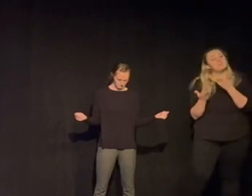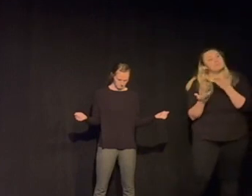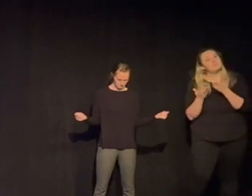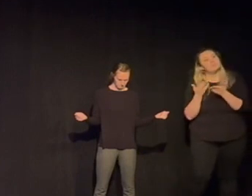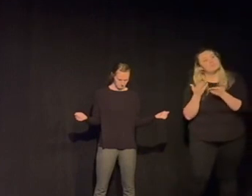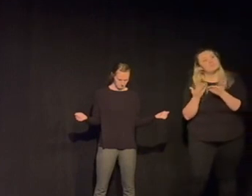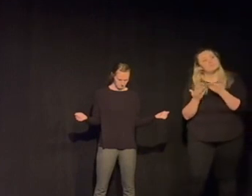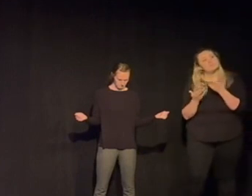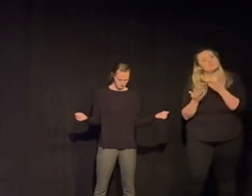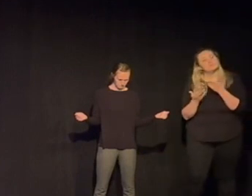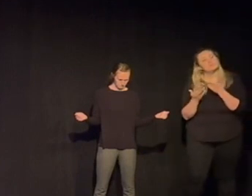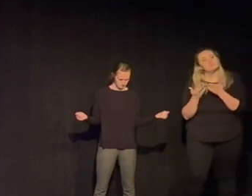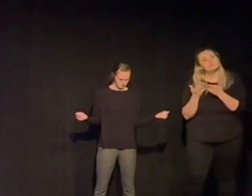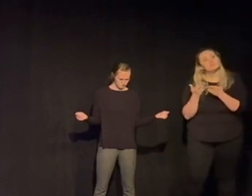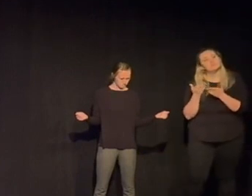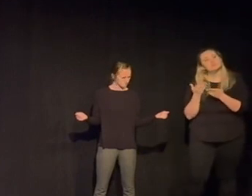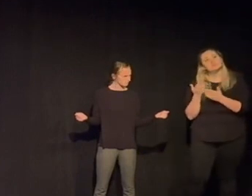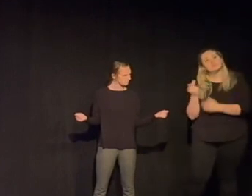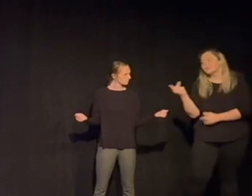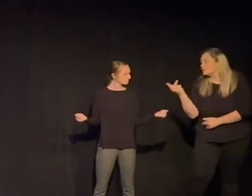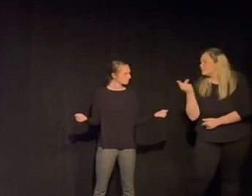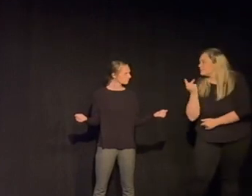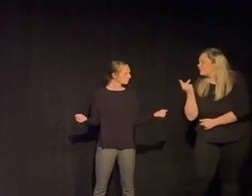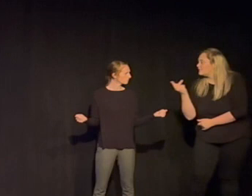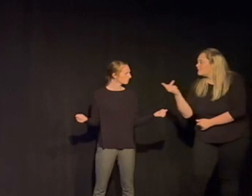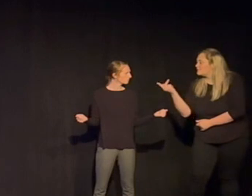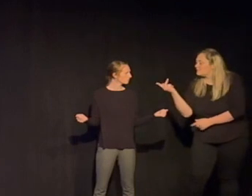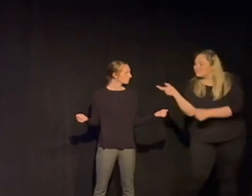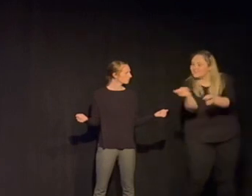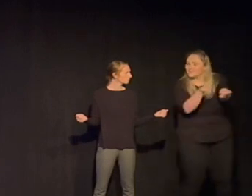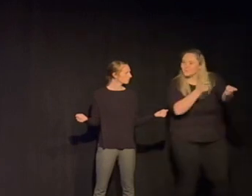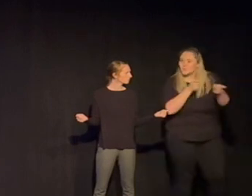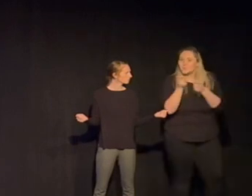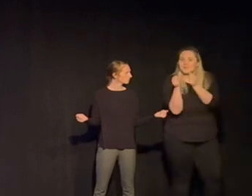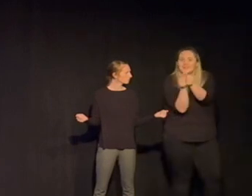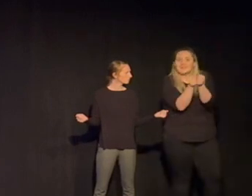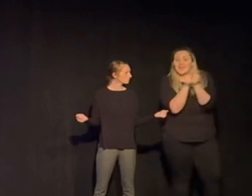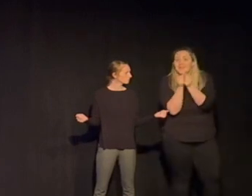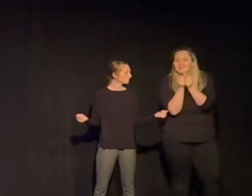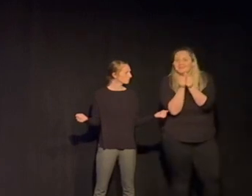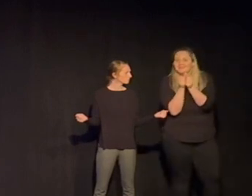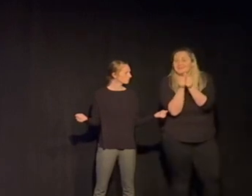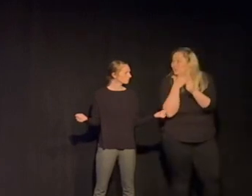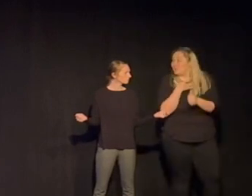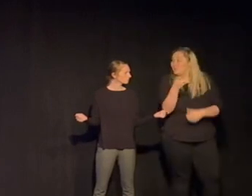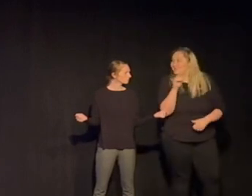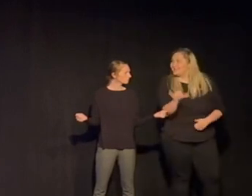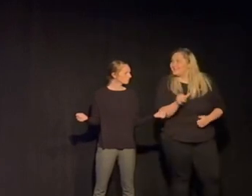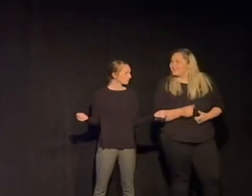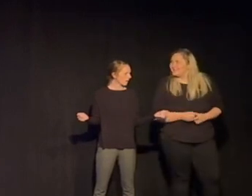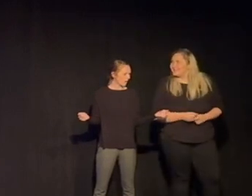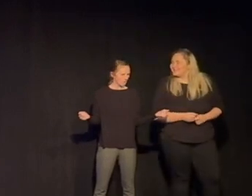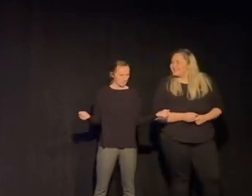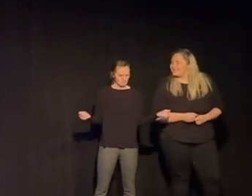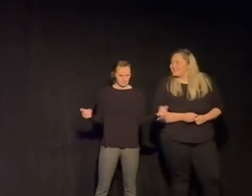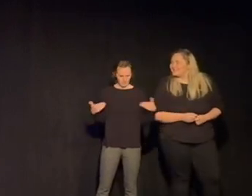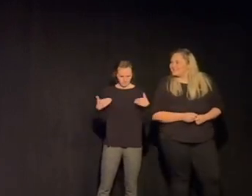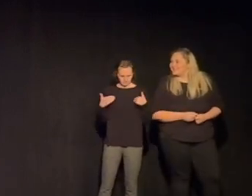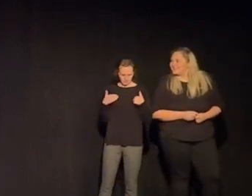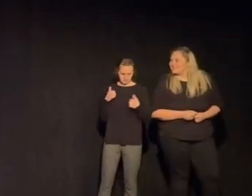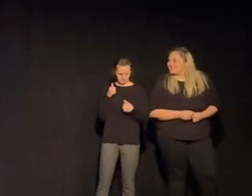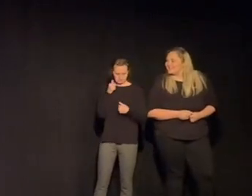Perhaps we could rule together. Would you like that? I